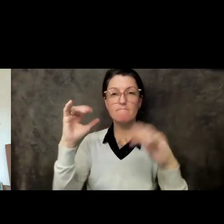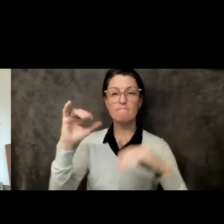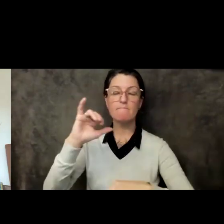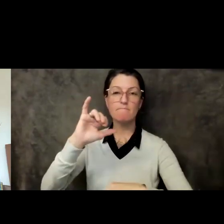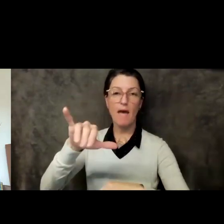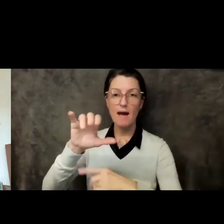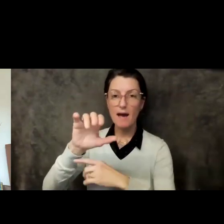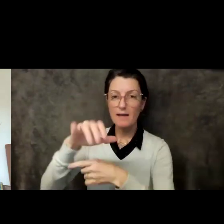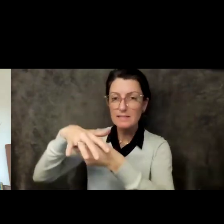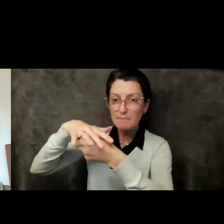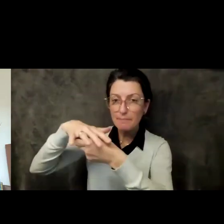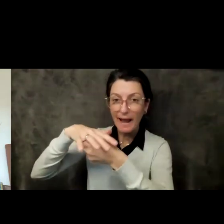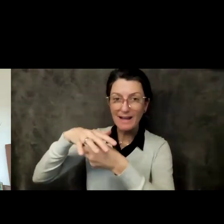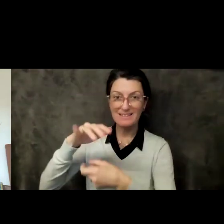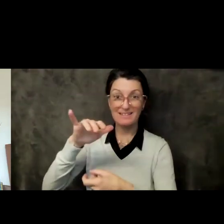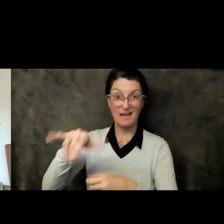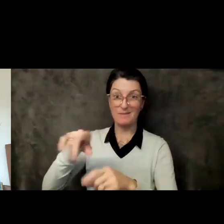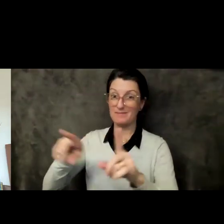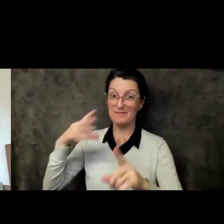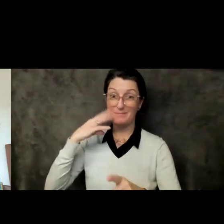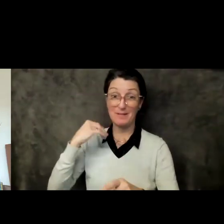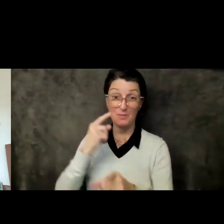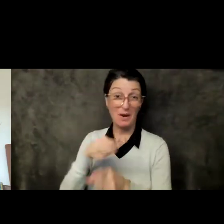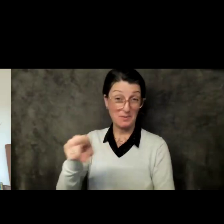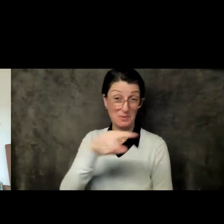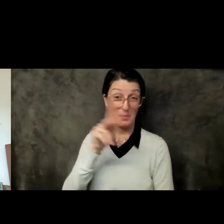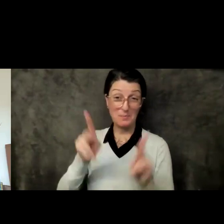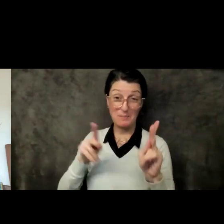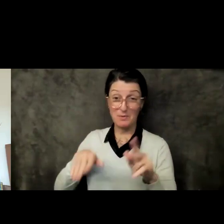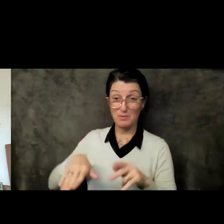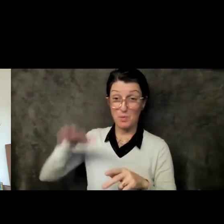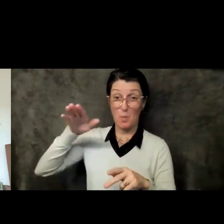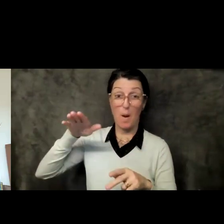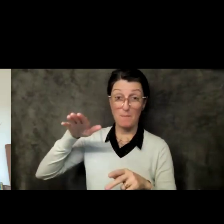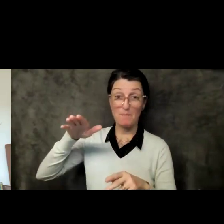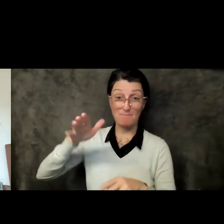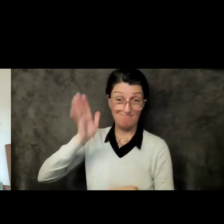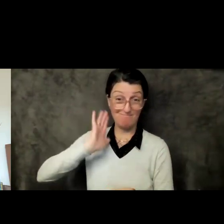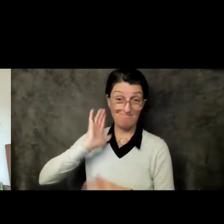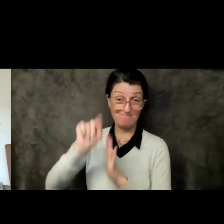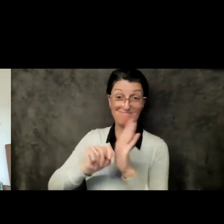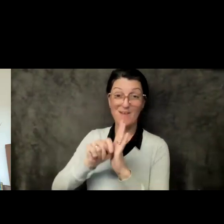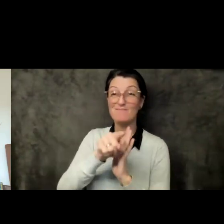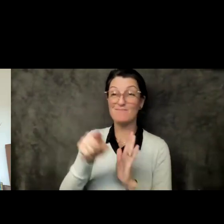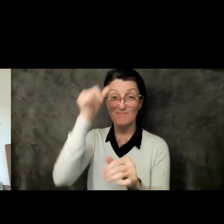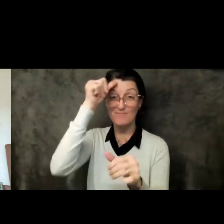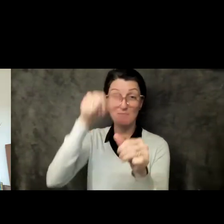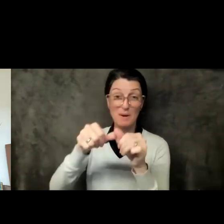came up in those days, what it's like to be completely surrounded by smoking adults.